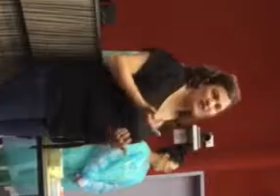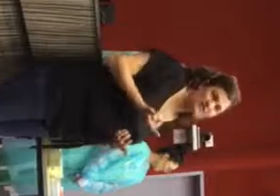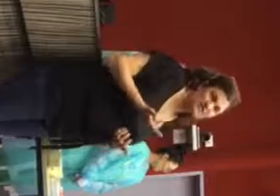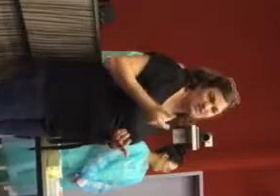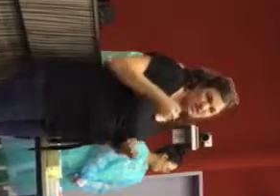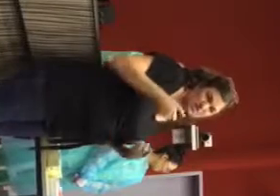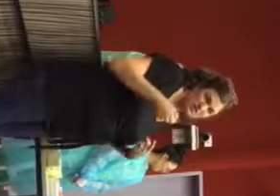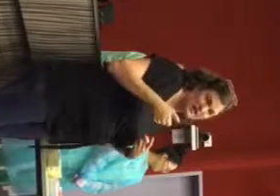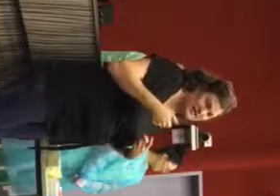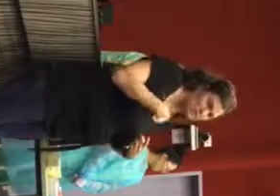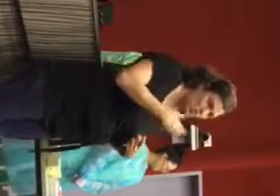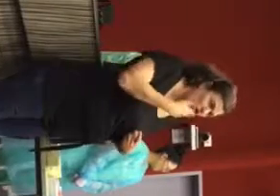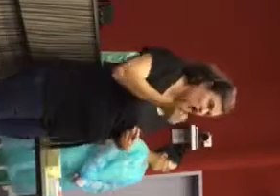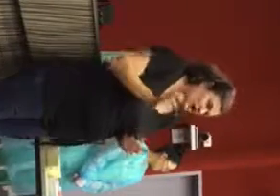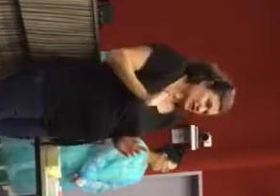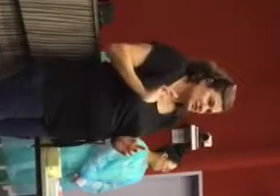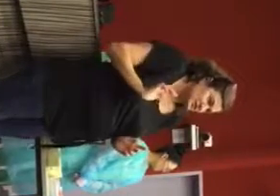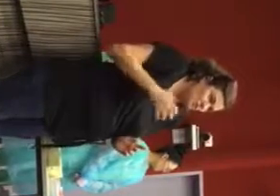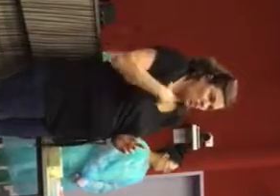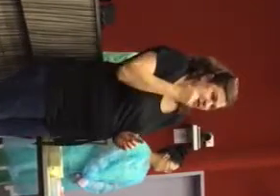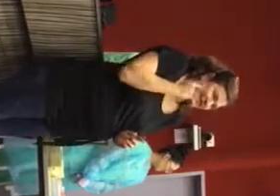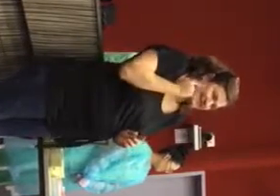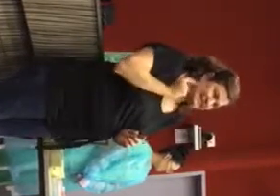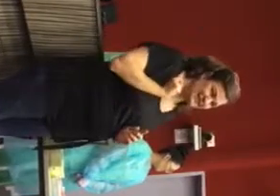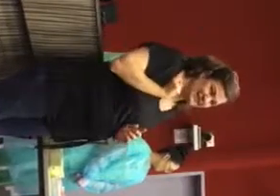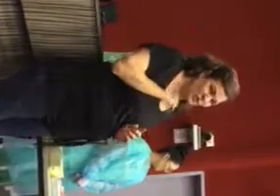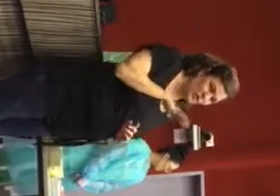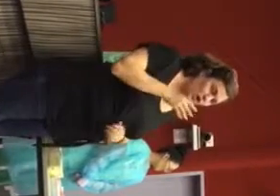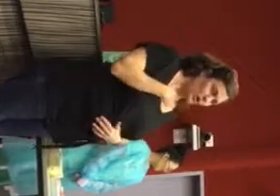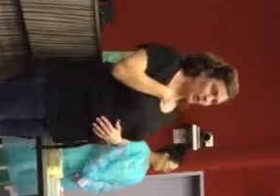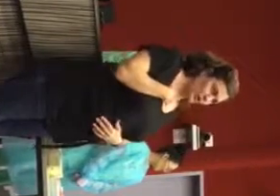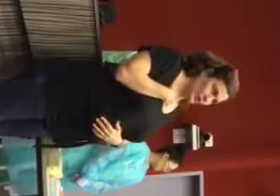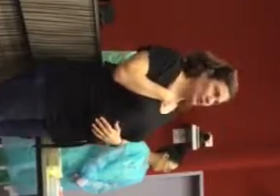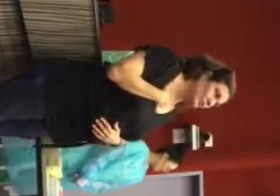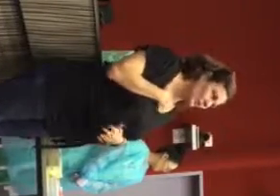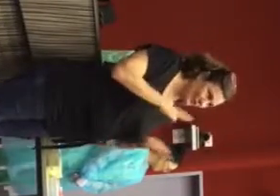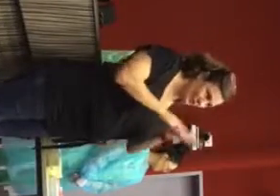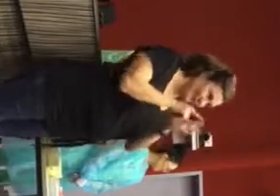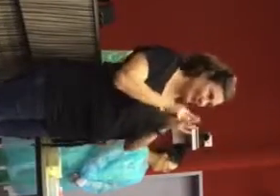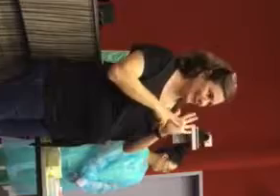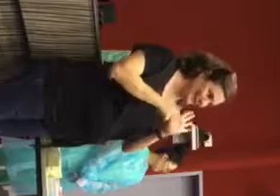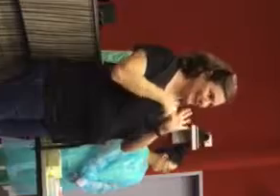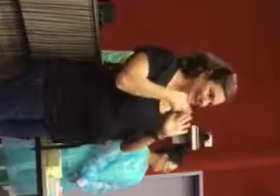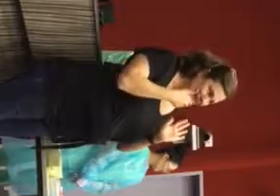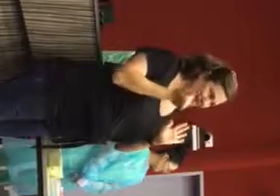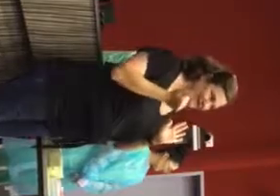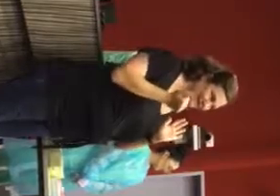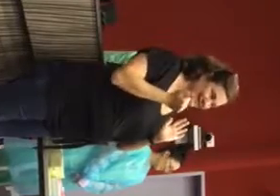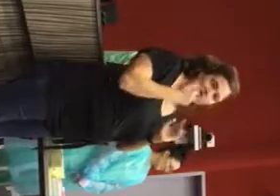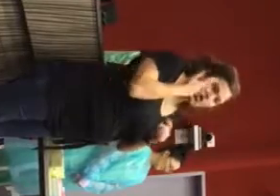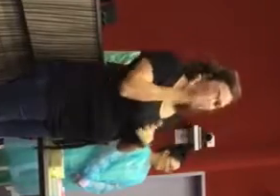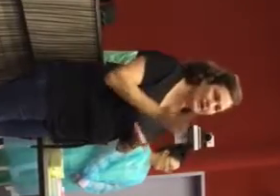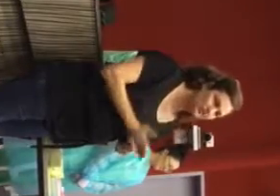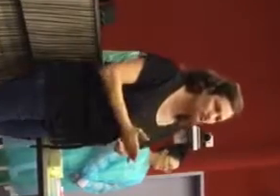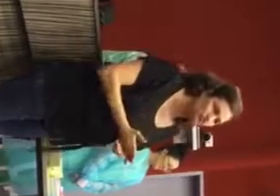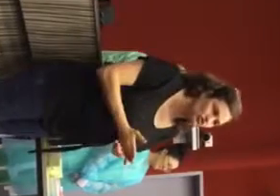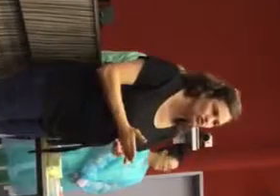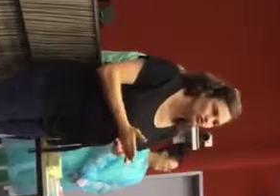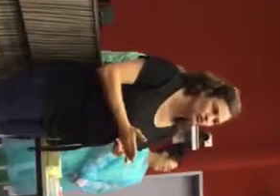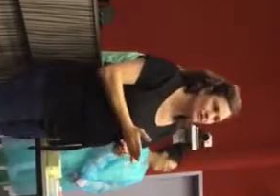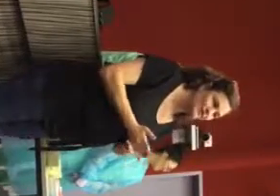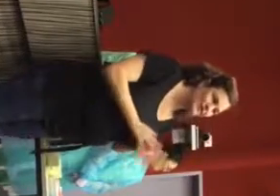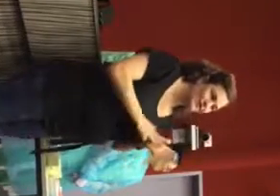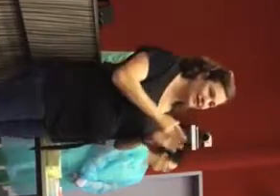because and we all know, and we all come away with our minty breath thinking we've got clean teeth. It's not necessarily the case. So the mint is there